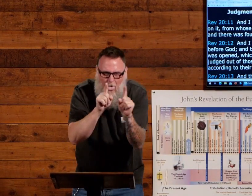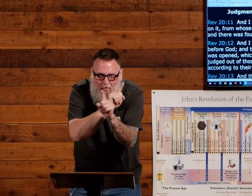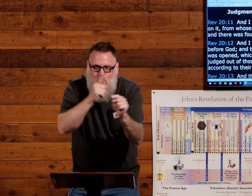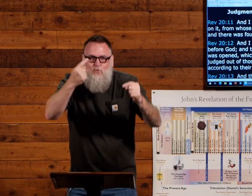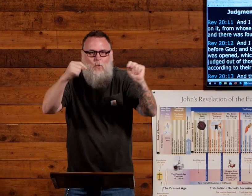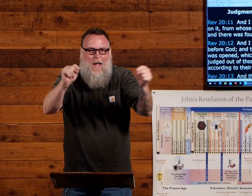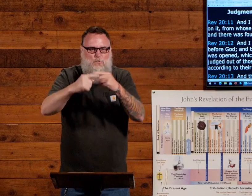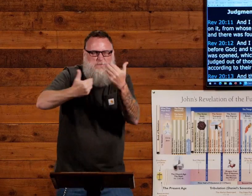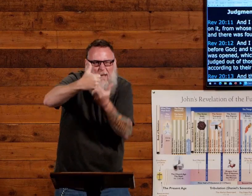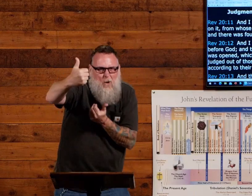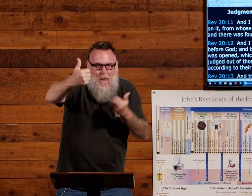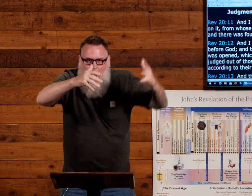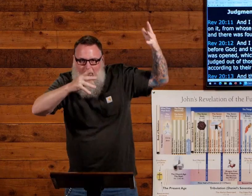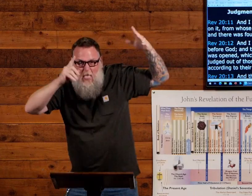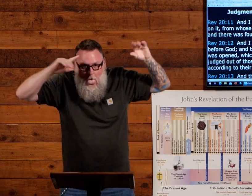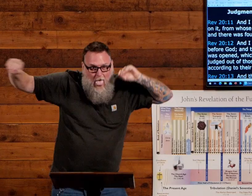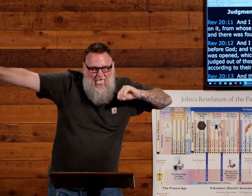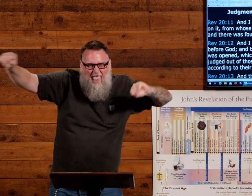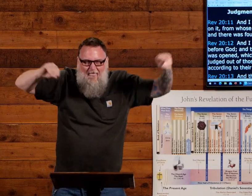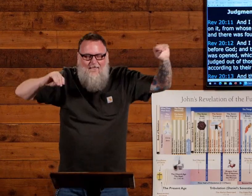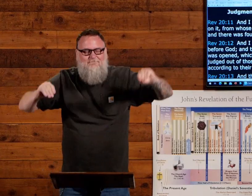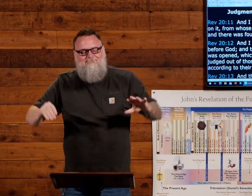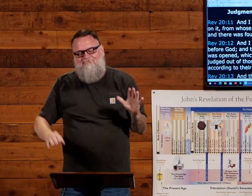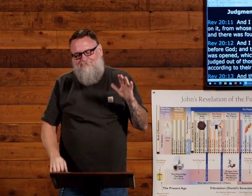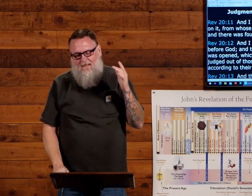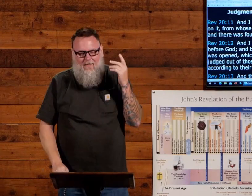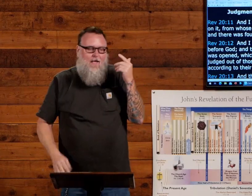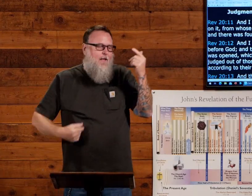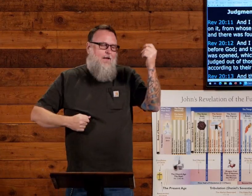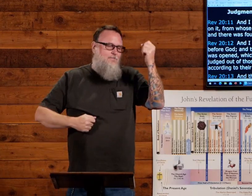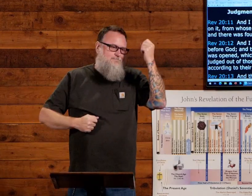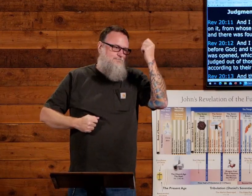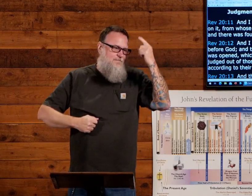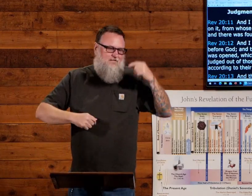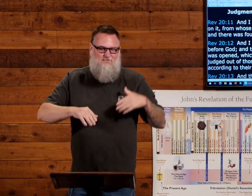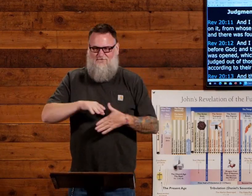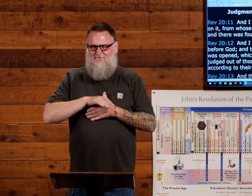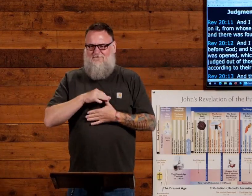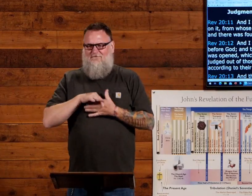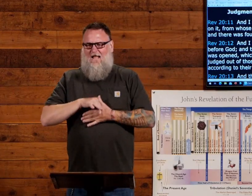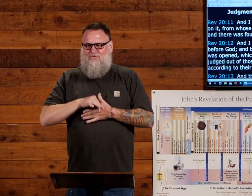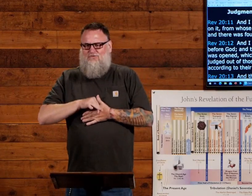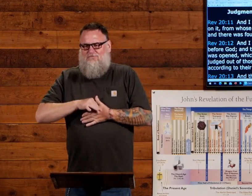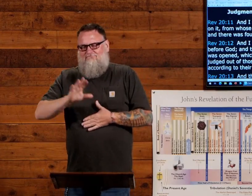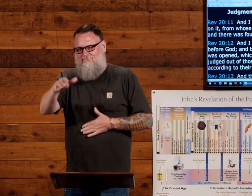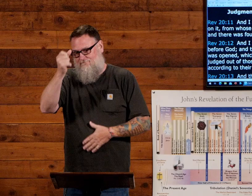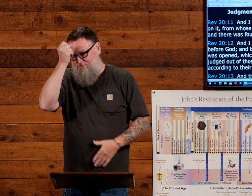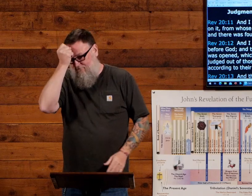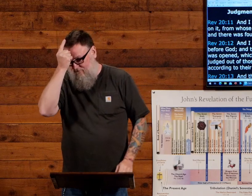And we try to get into these discussions of separating them and moving them around and all this stuff. I get it. It's our fleshly